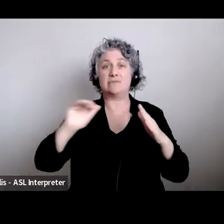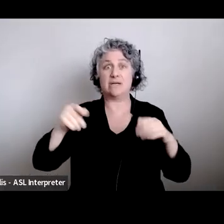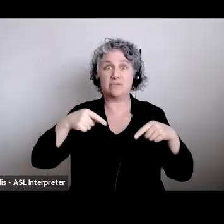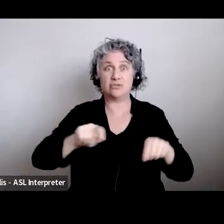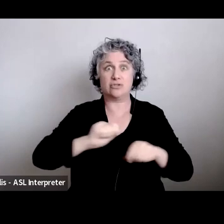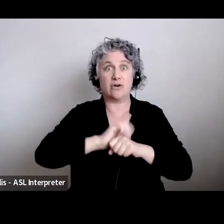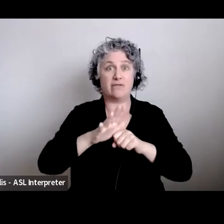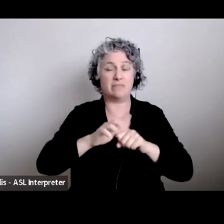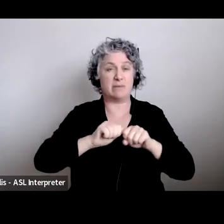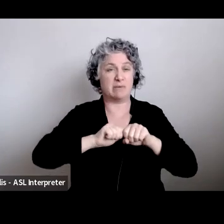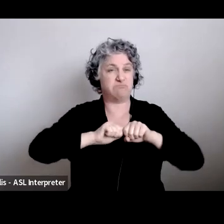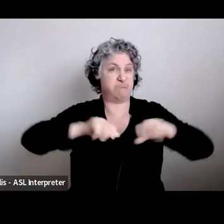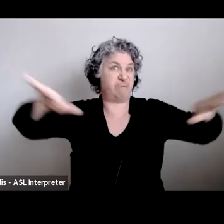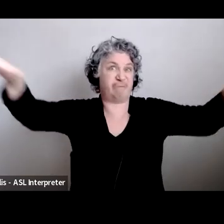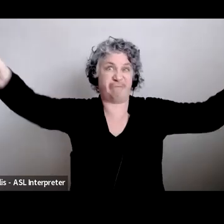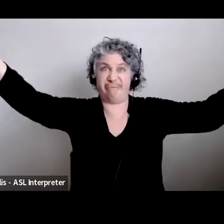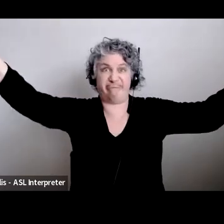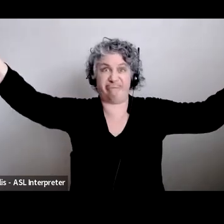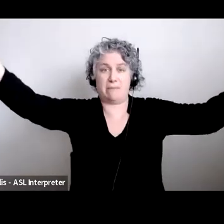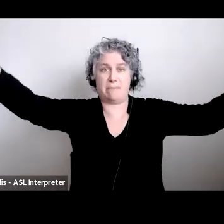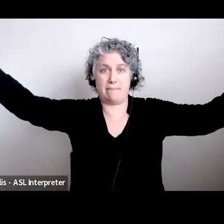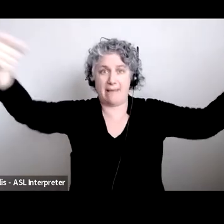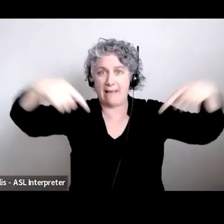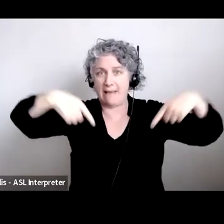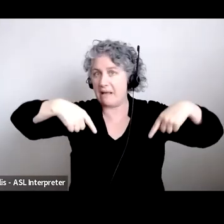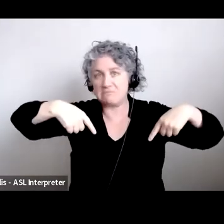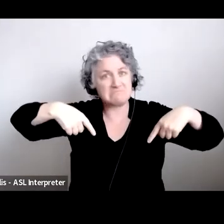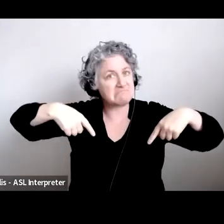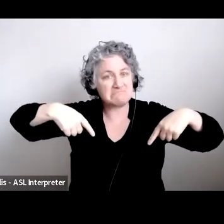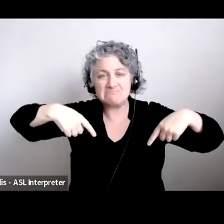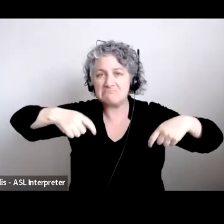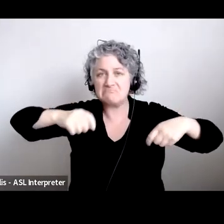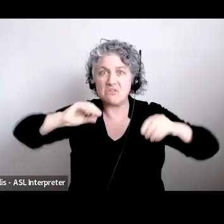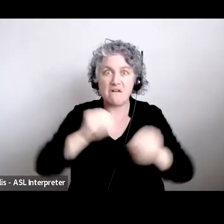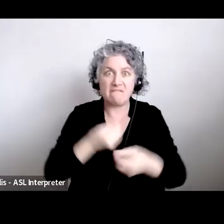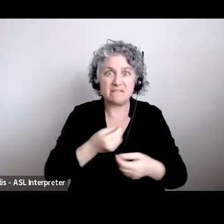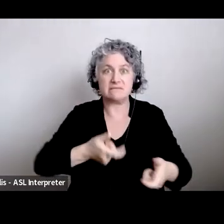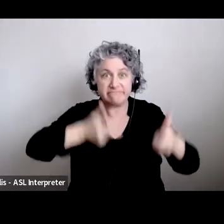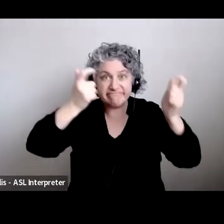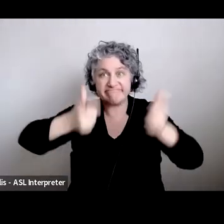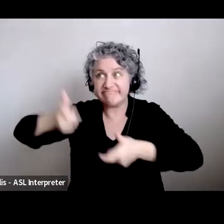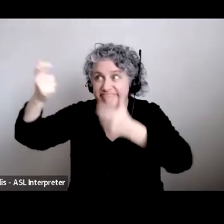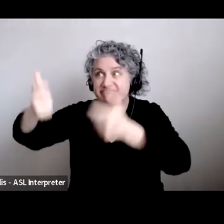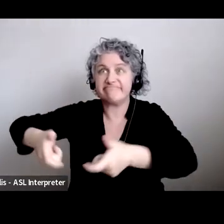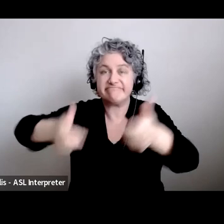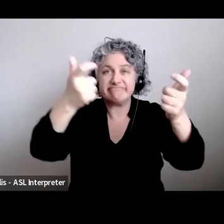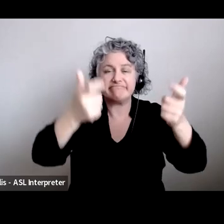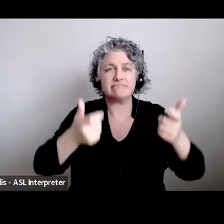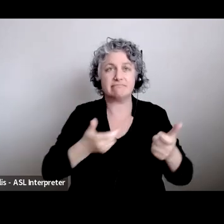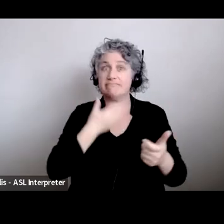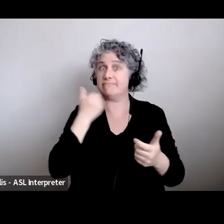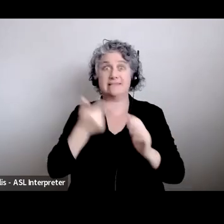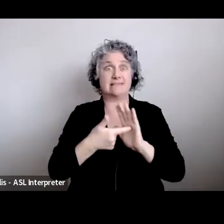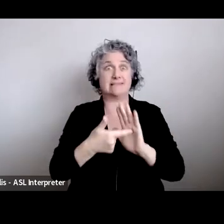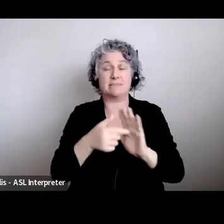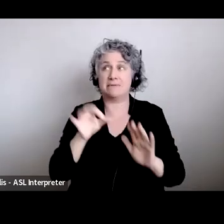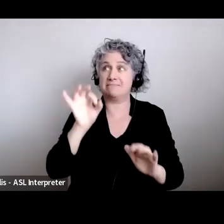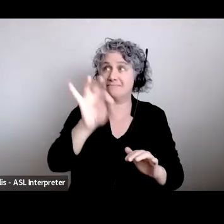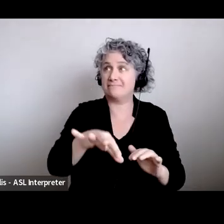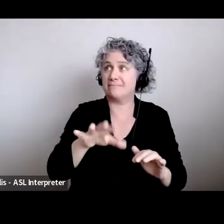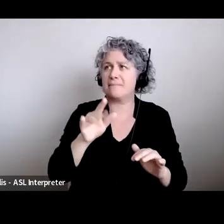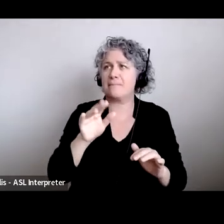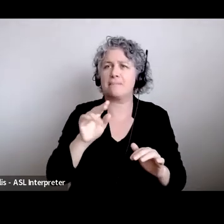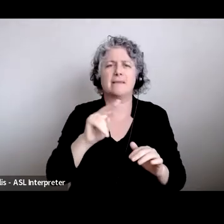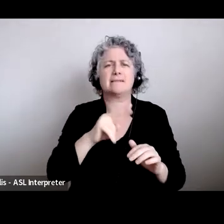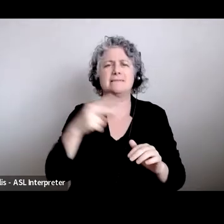people just haven't come back in the same way to like the office towers and that kind of thing. Like the best example being we had a